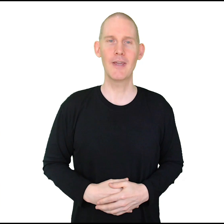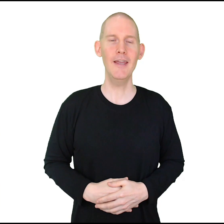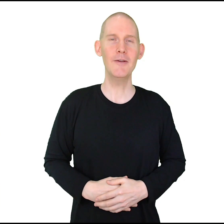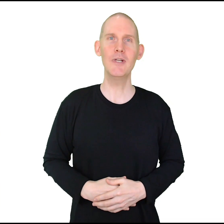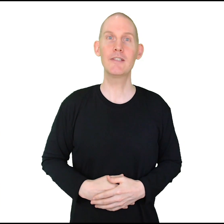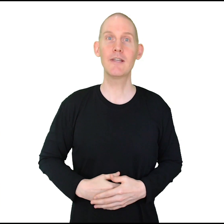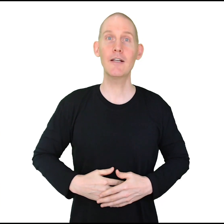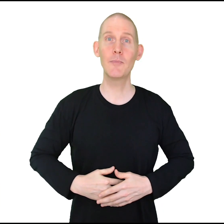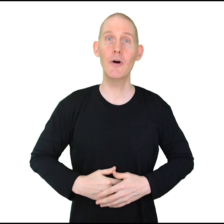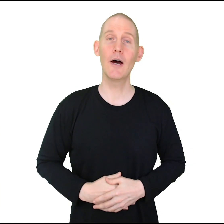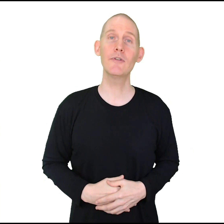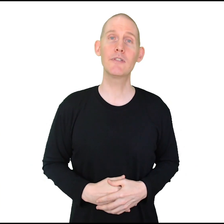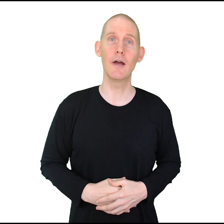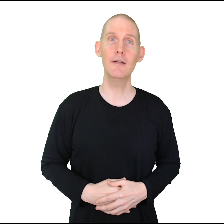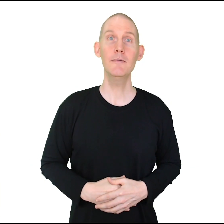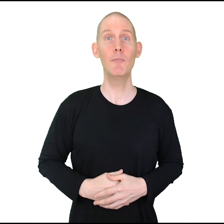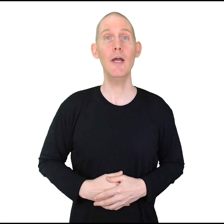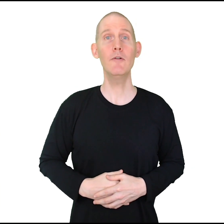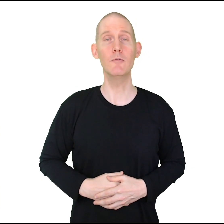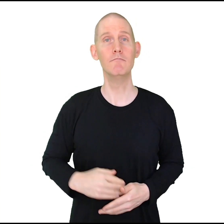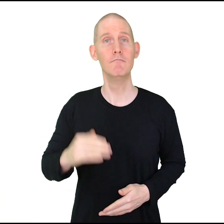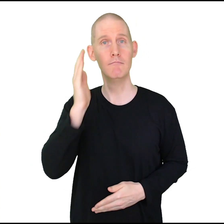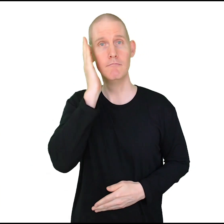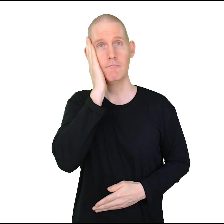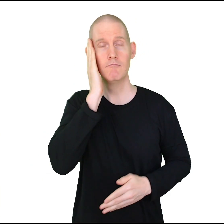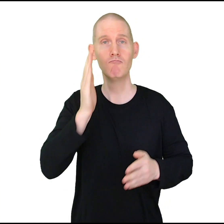Okay, we just talked about how to sign bedroom.